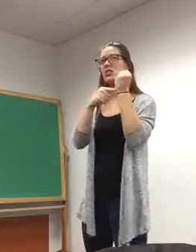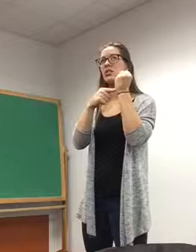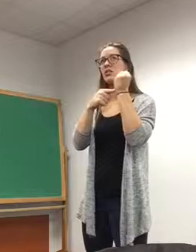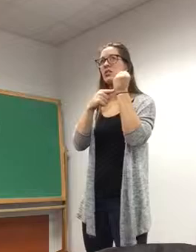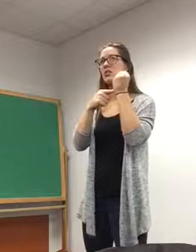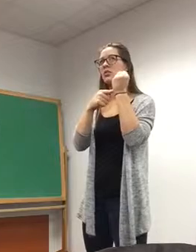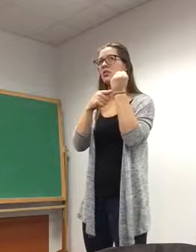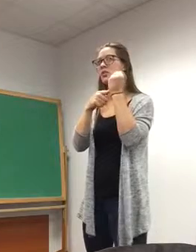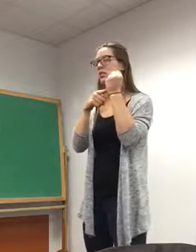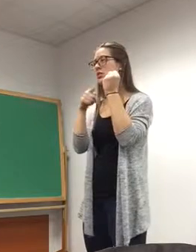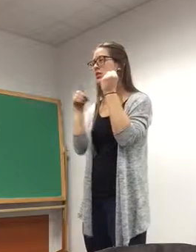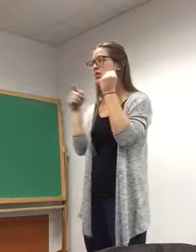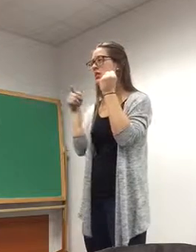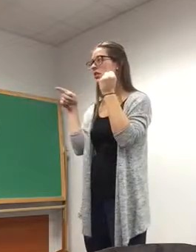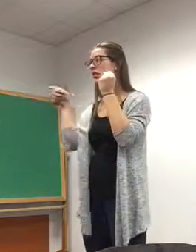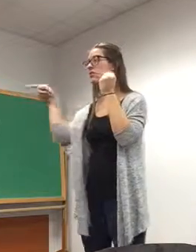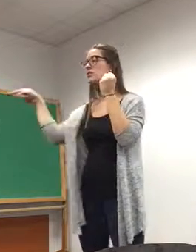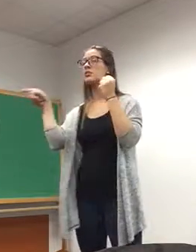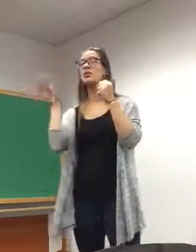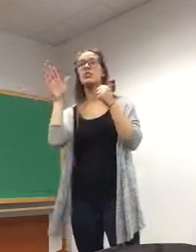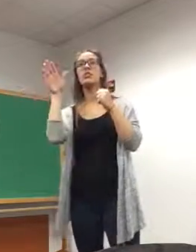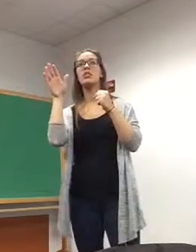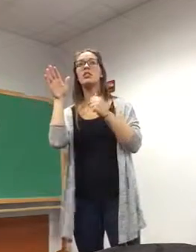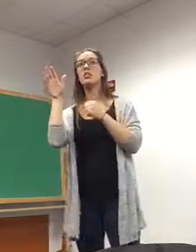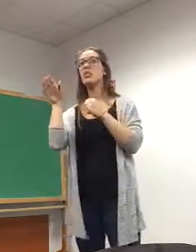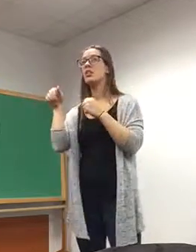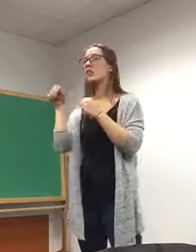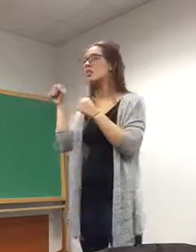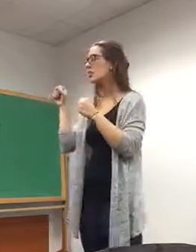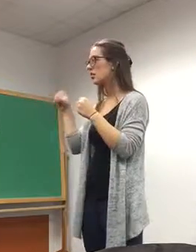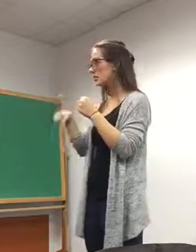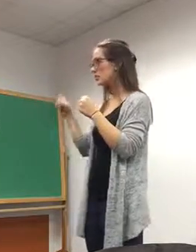Oh, I like that. You said it's soft, but you're absolutely right.